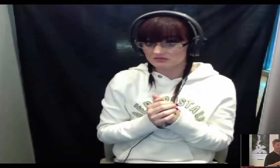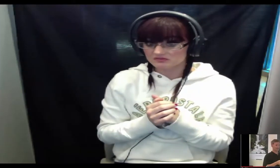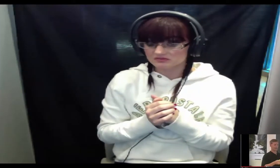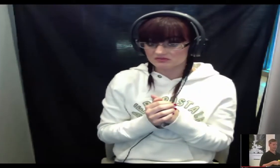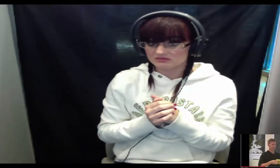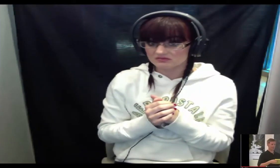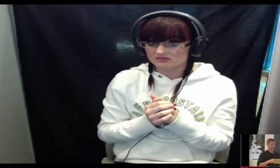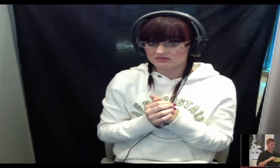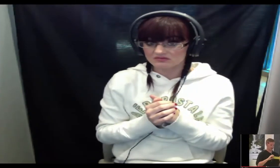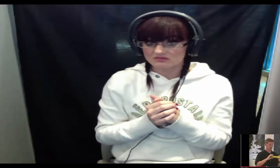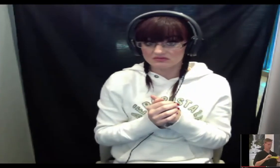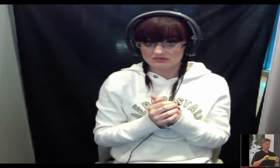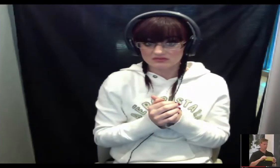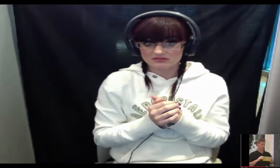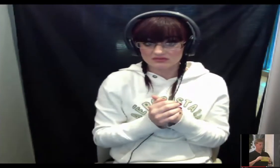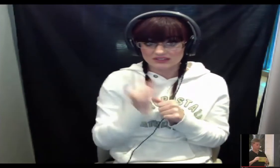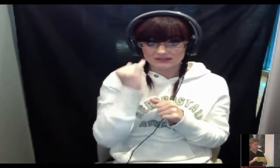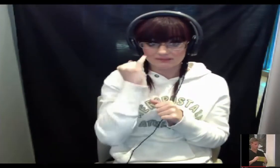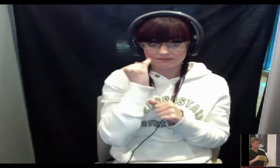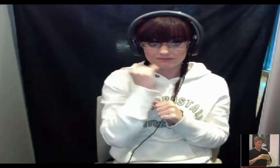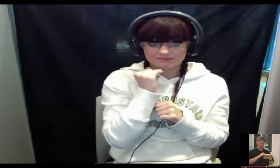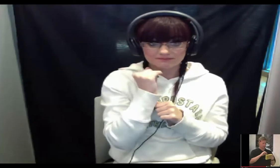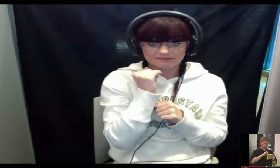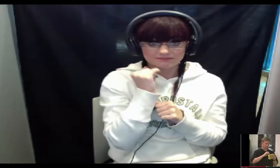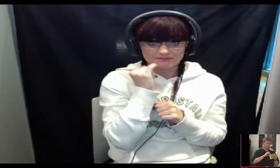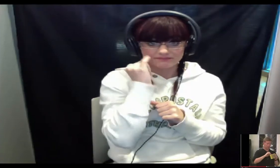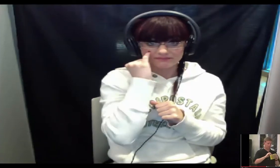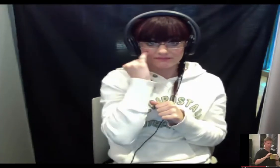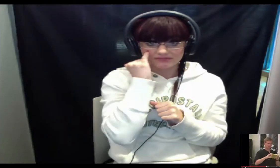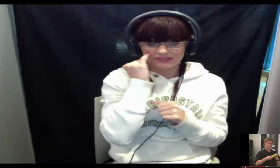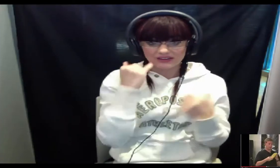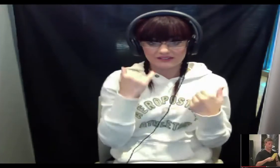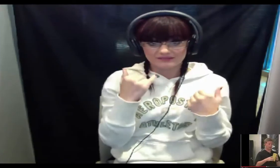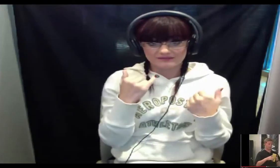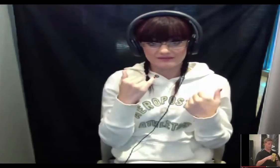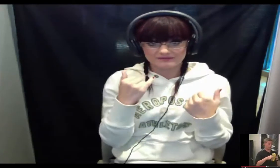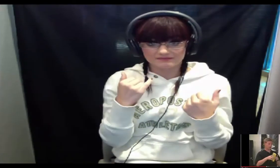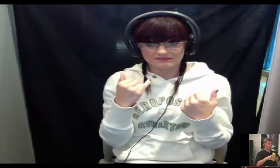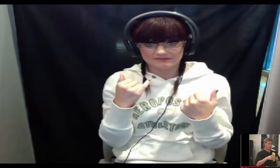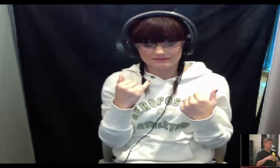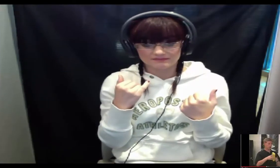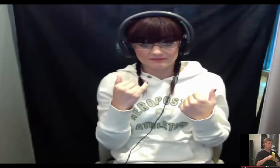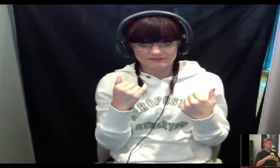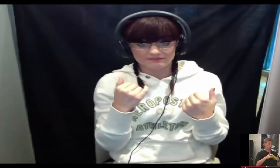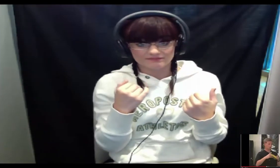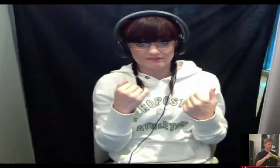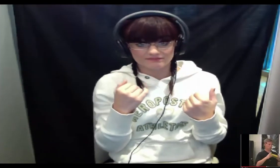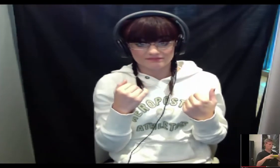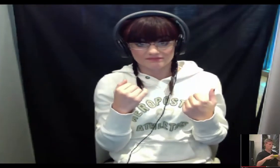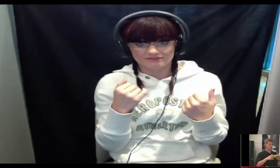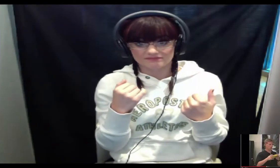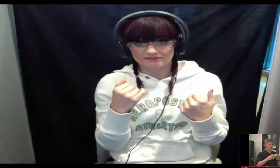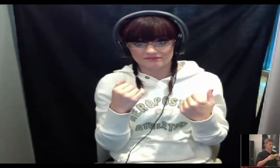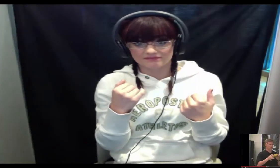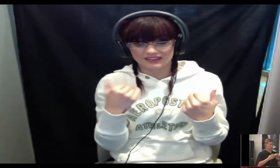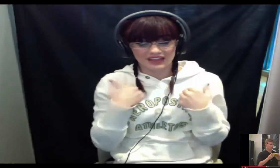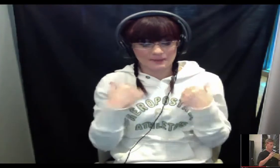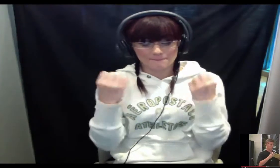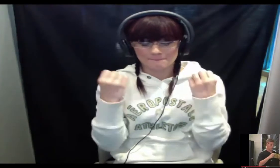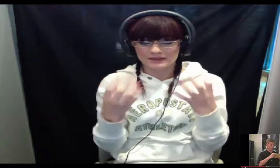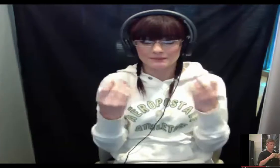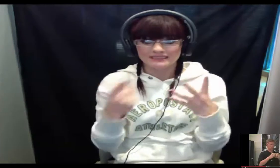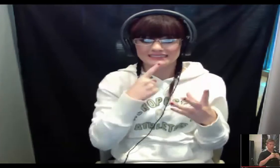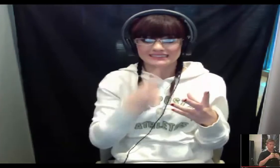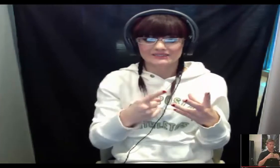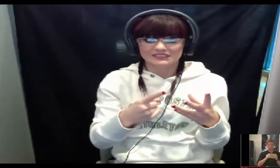pick anything else up. It's got all these nice little air pockets in here that trap the moisture or the water,